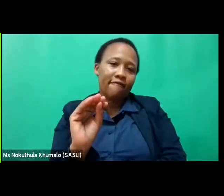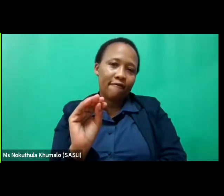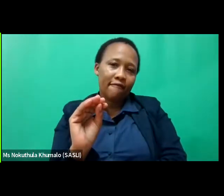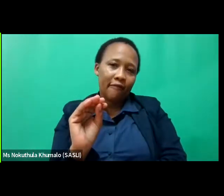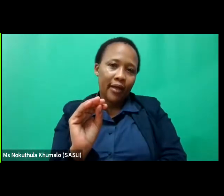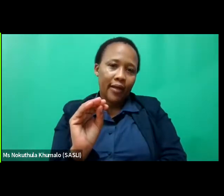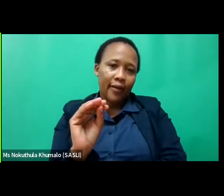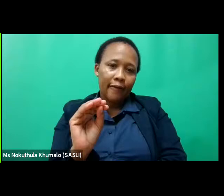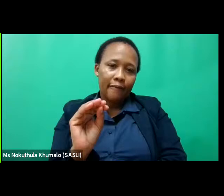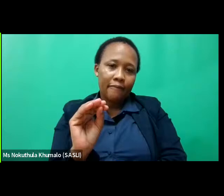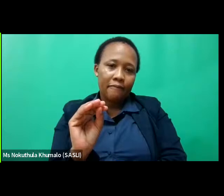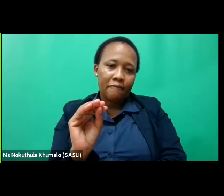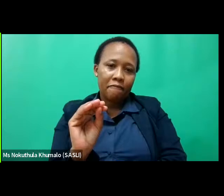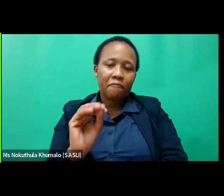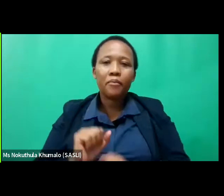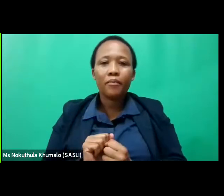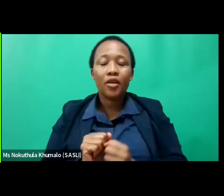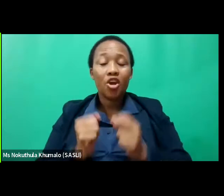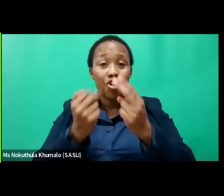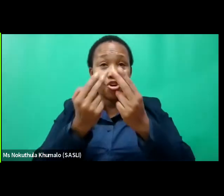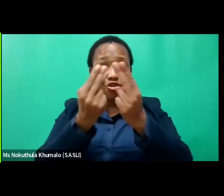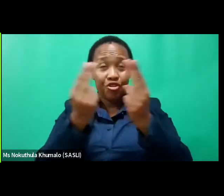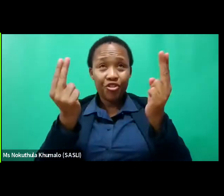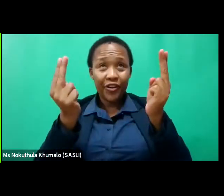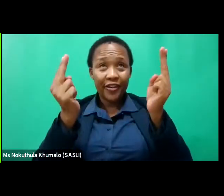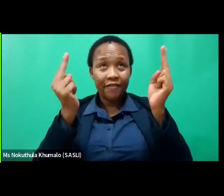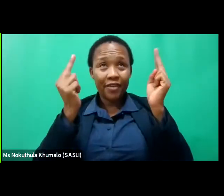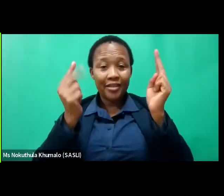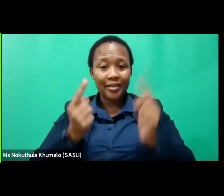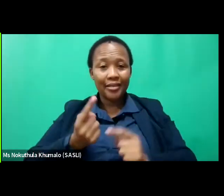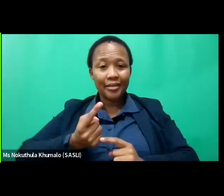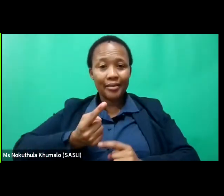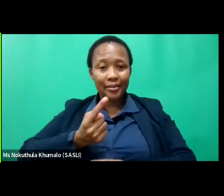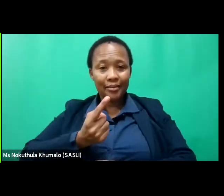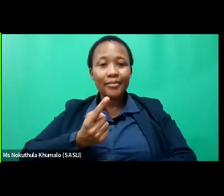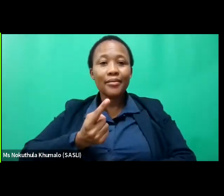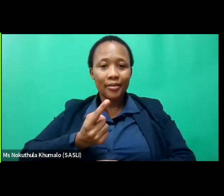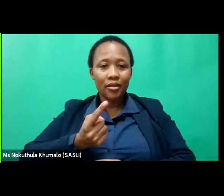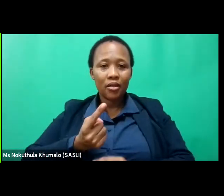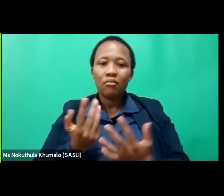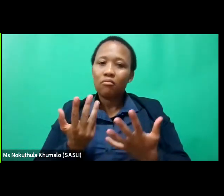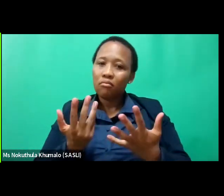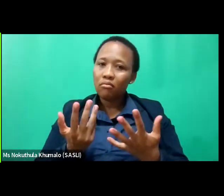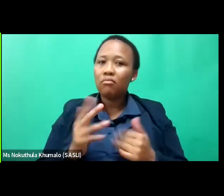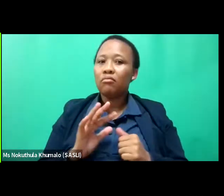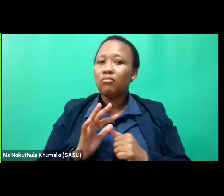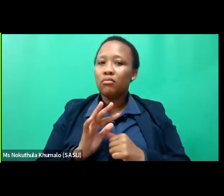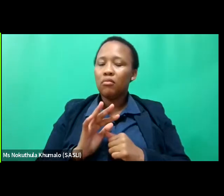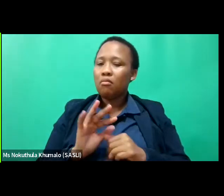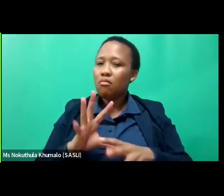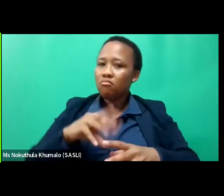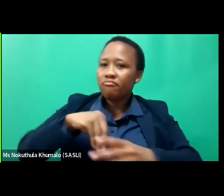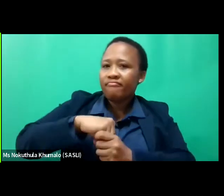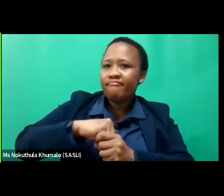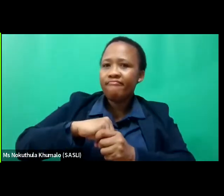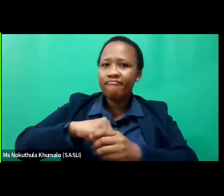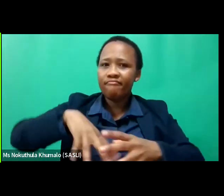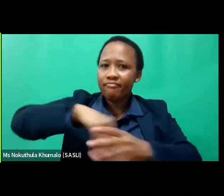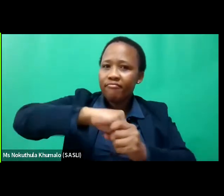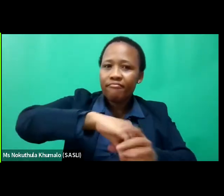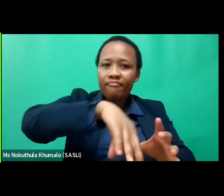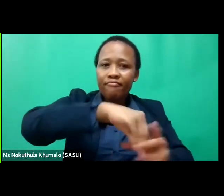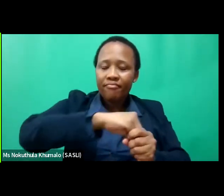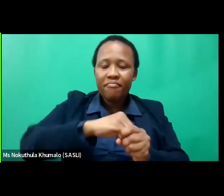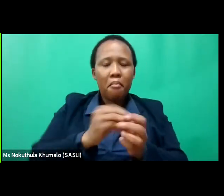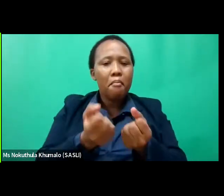At this university, we have graduated many students who have disabilities, who would